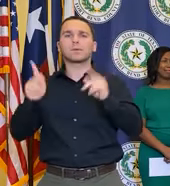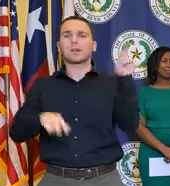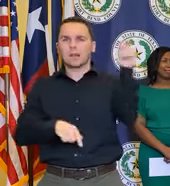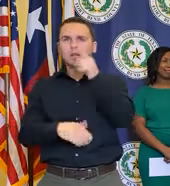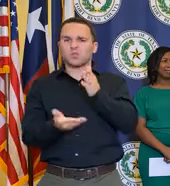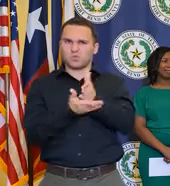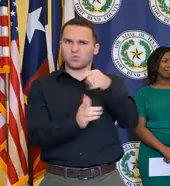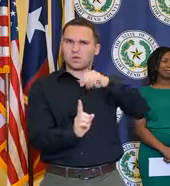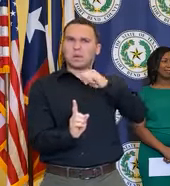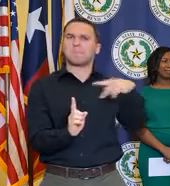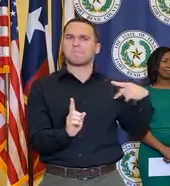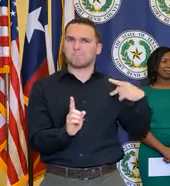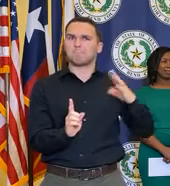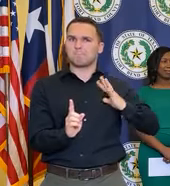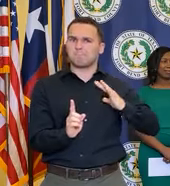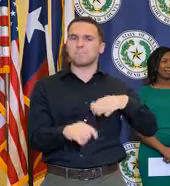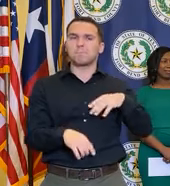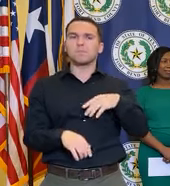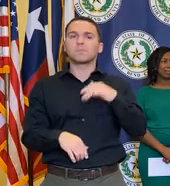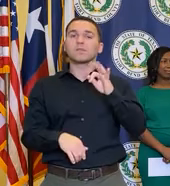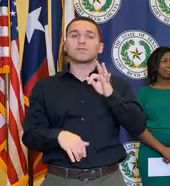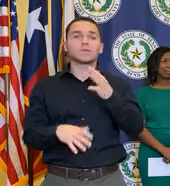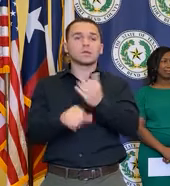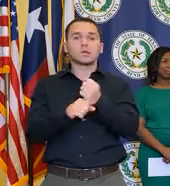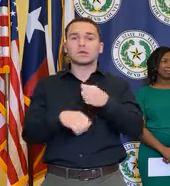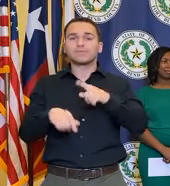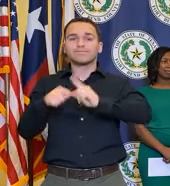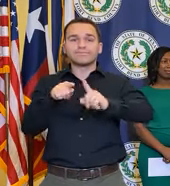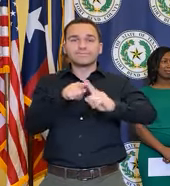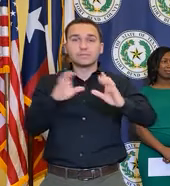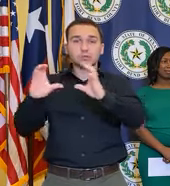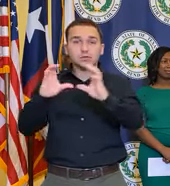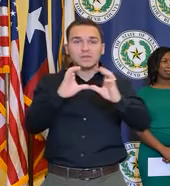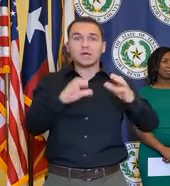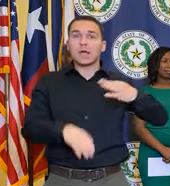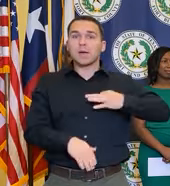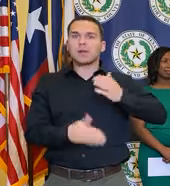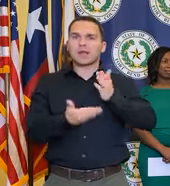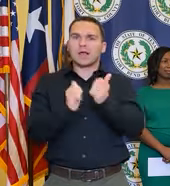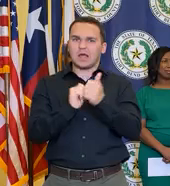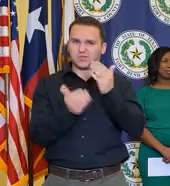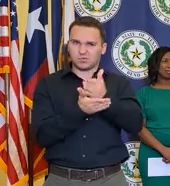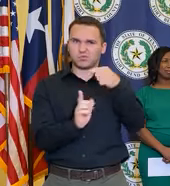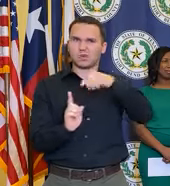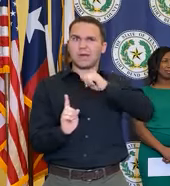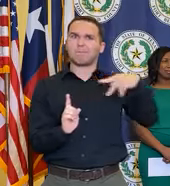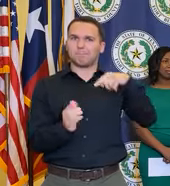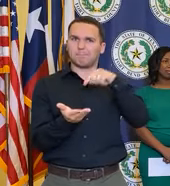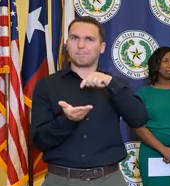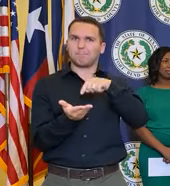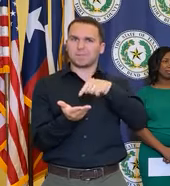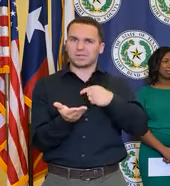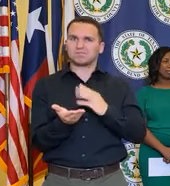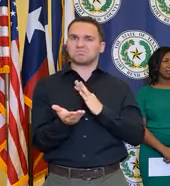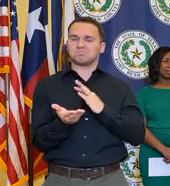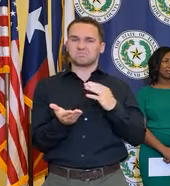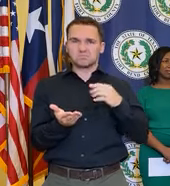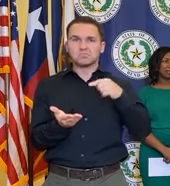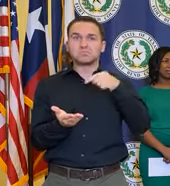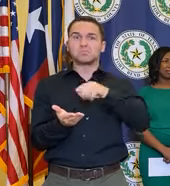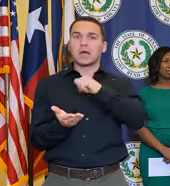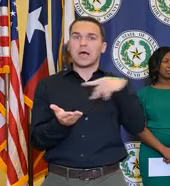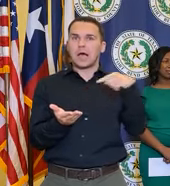that nature. If you wanted to get a birth certificate and this and that, you could even start that application there. So there are so many levels this